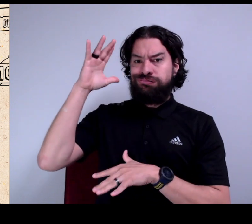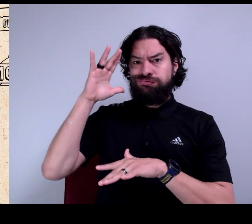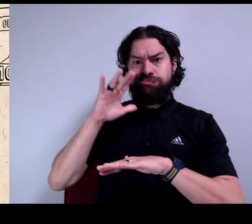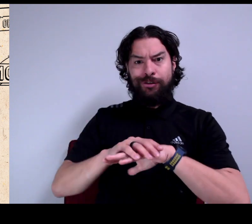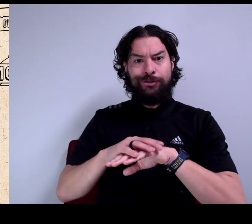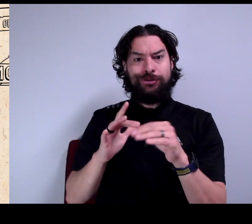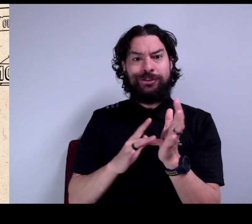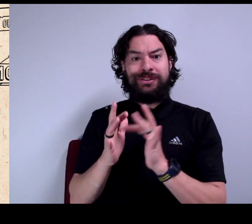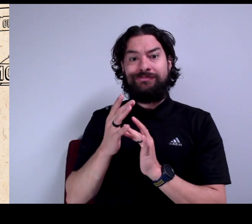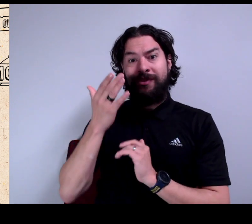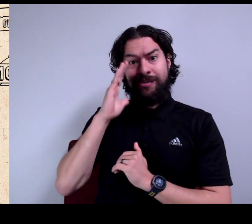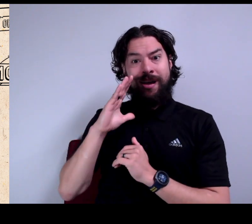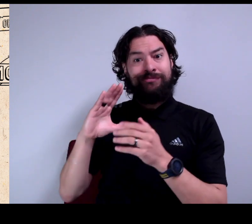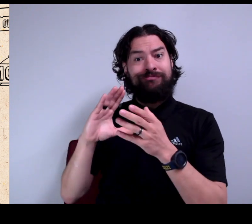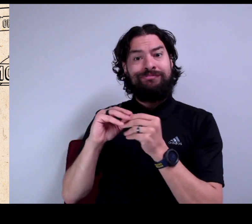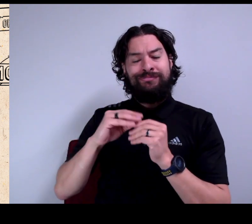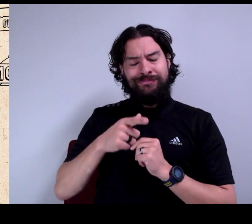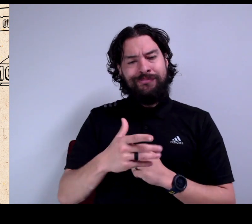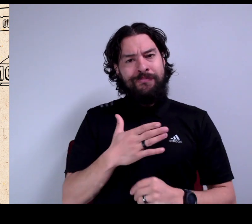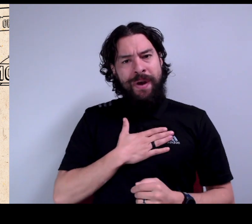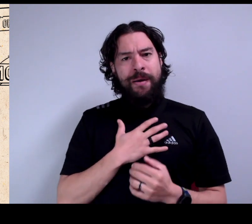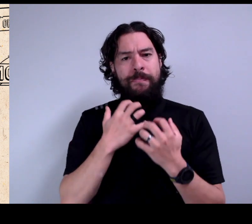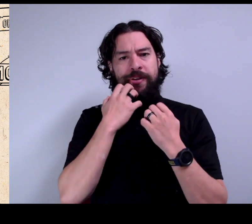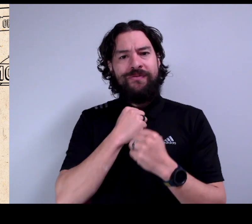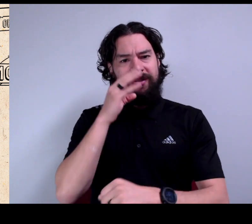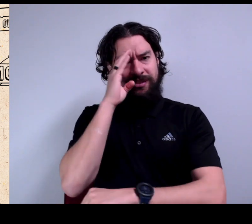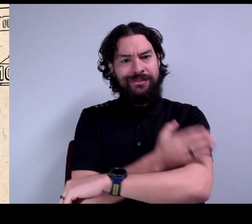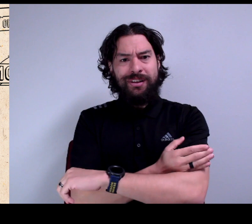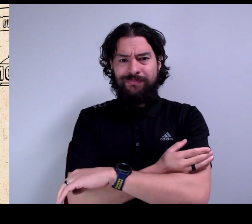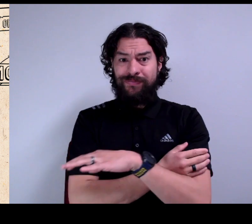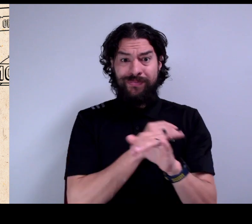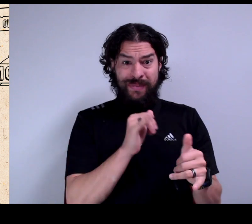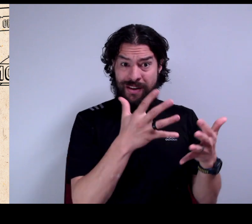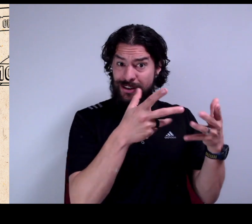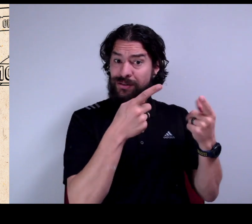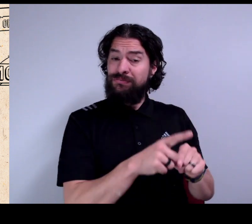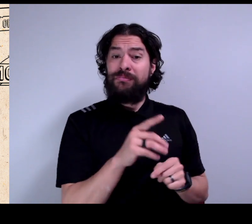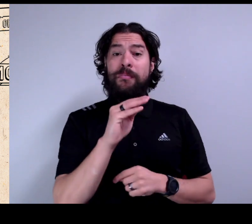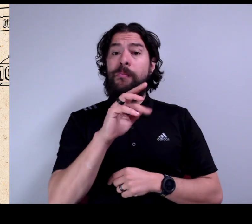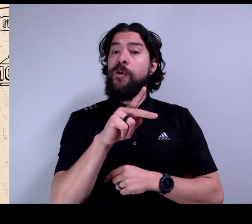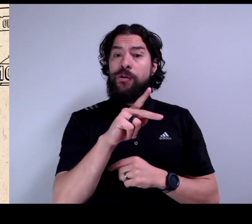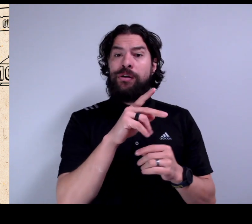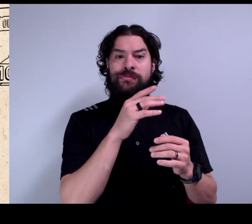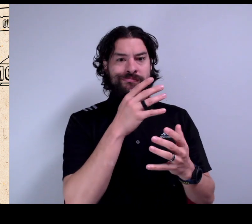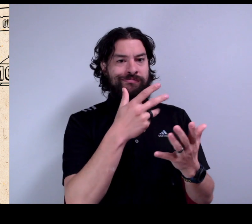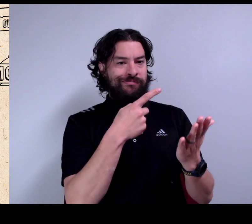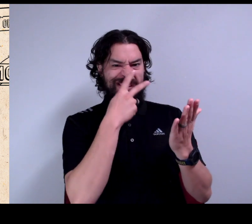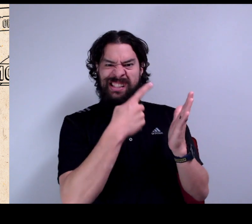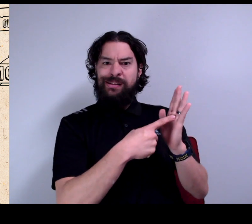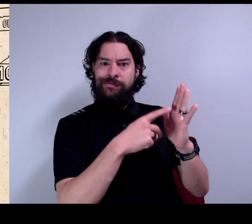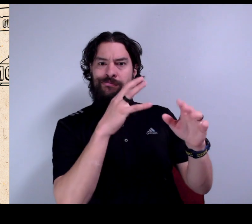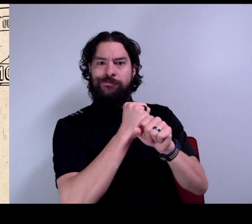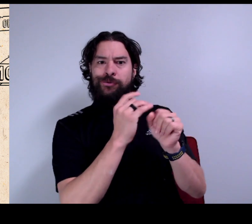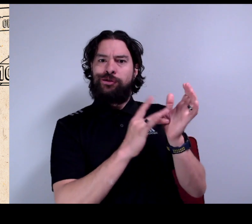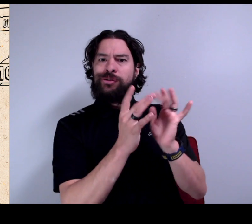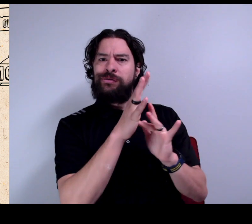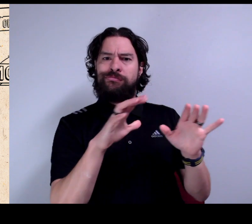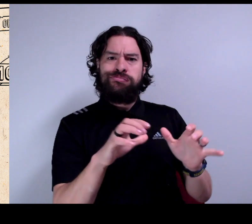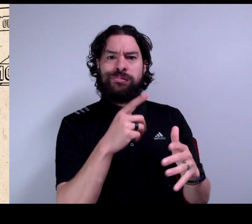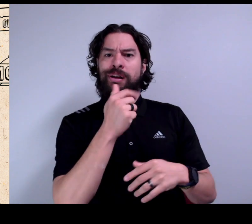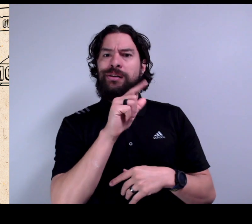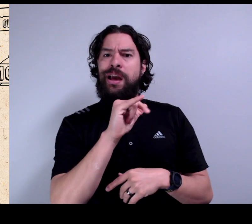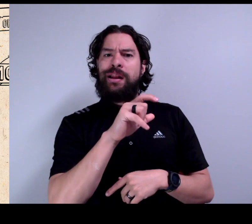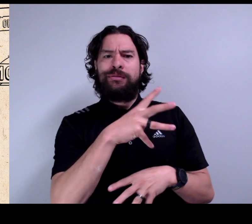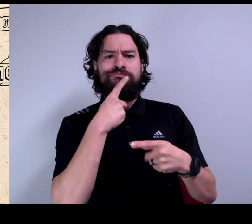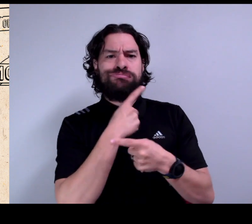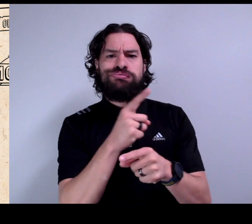on Jesus, and God says, "You are my beloved Son." After this, Mark places in front of us a summary of Jesus' core message. He went